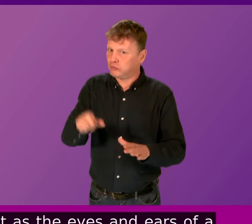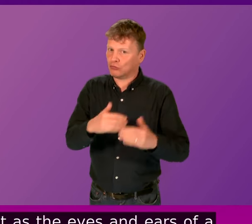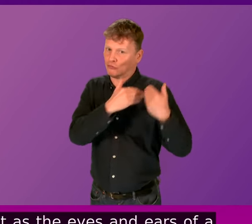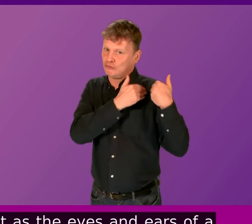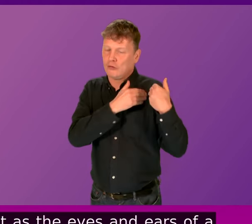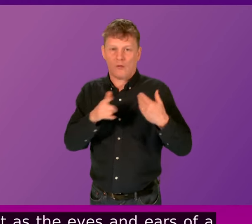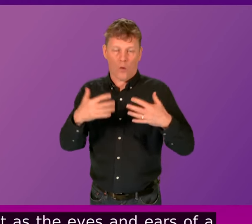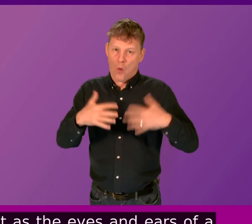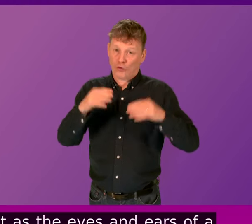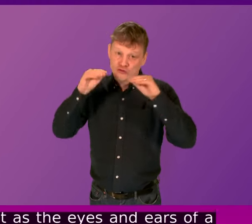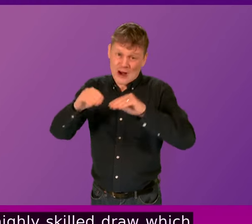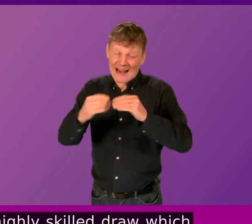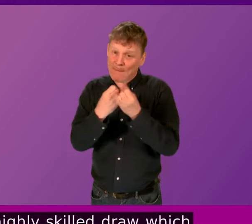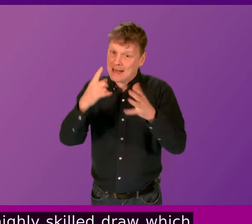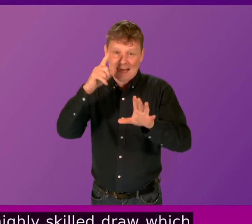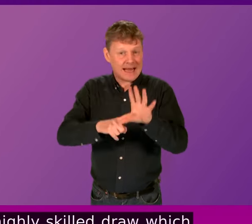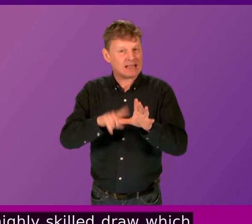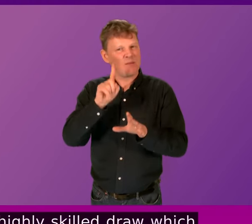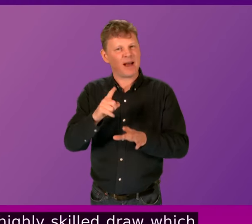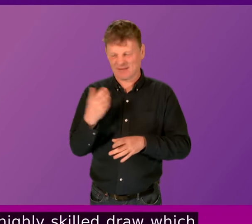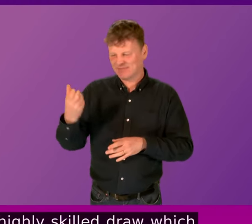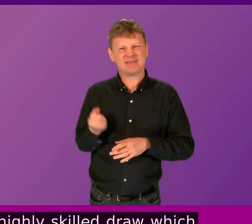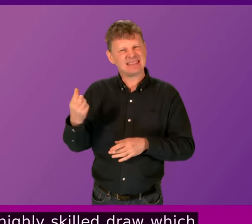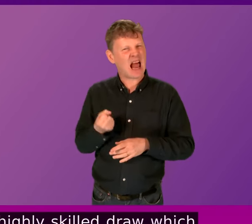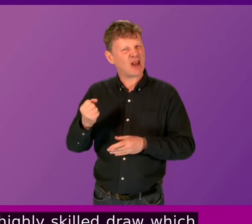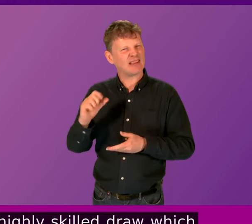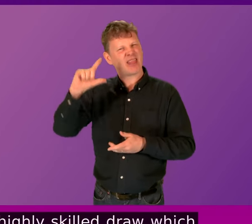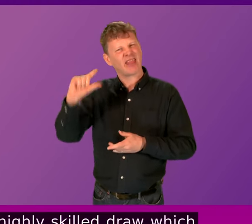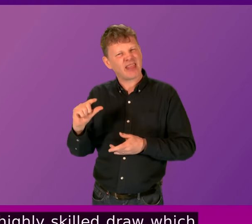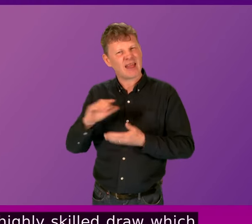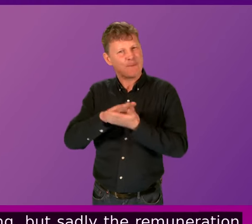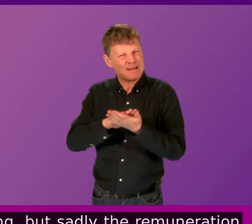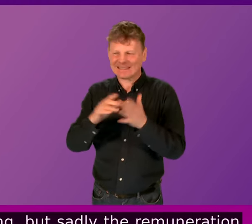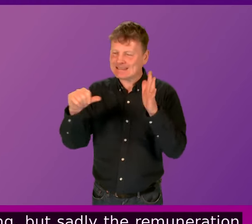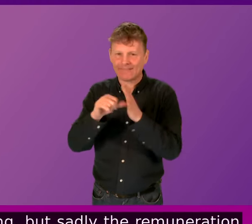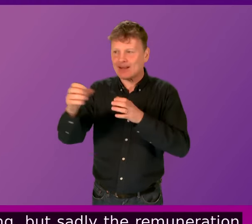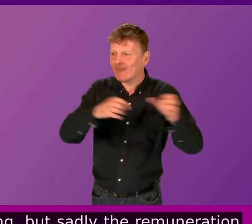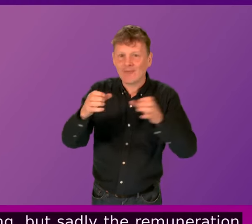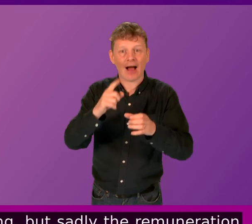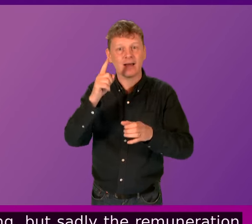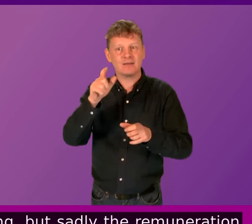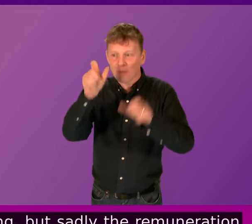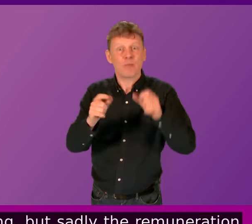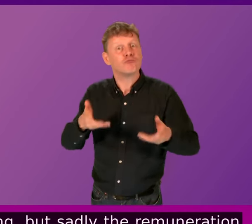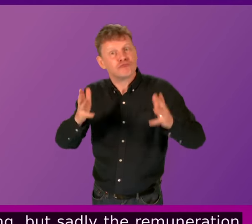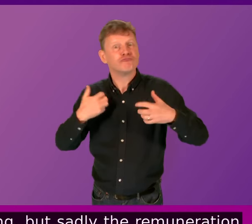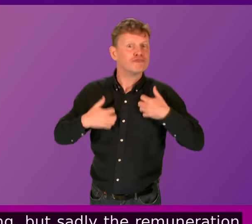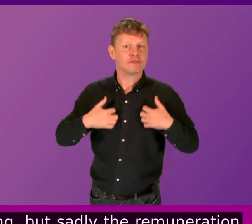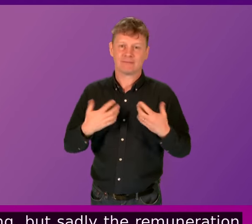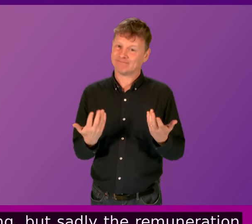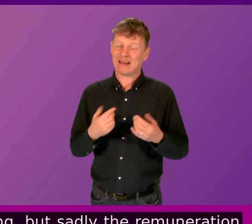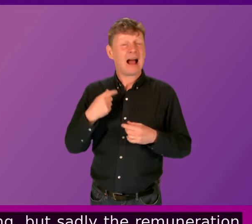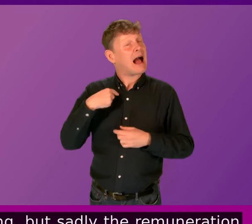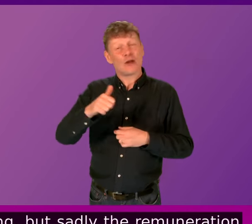many years' training, but sadly the remuneration is poor, which makes recruitment very difficult. I know finances